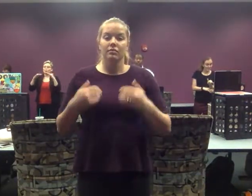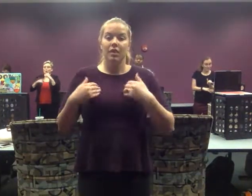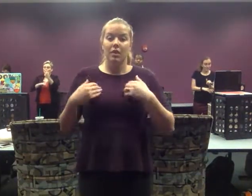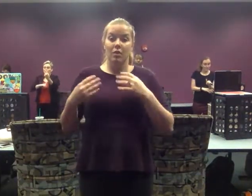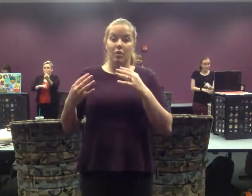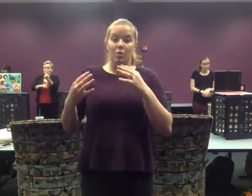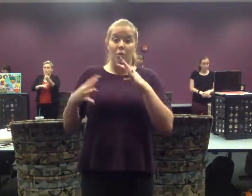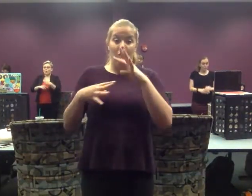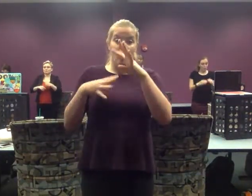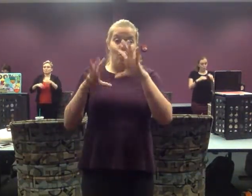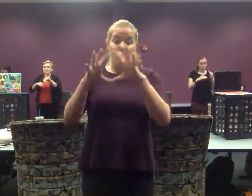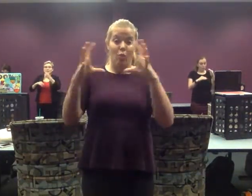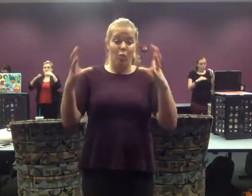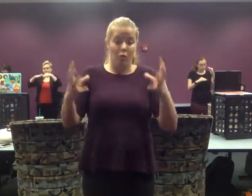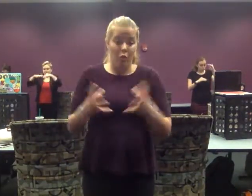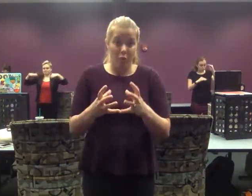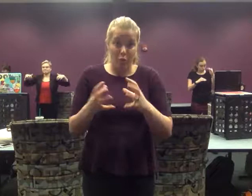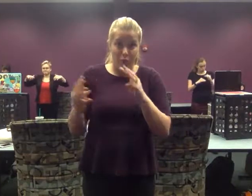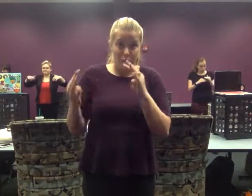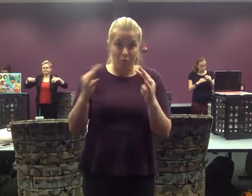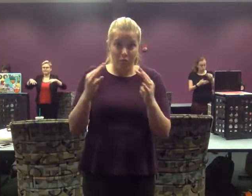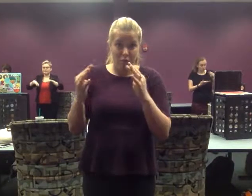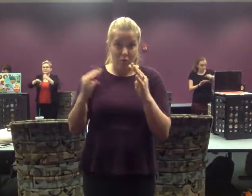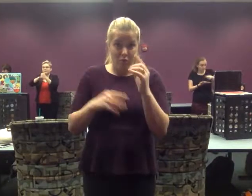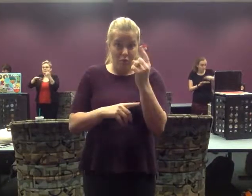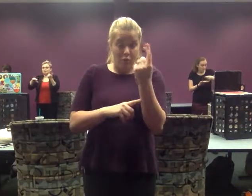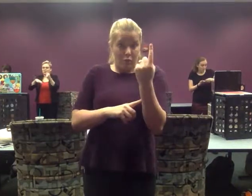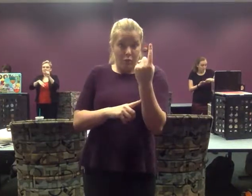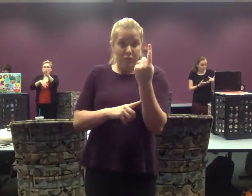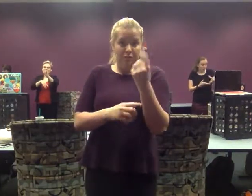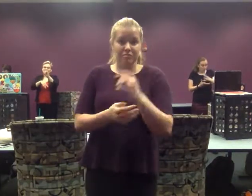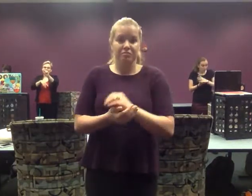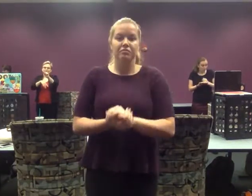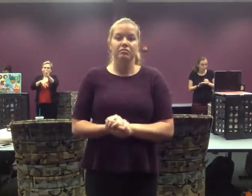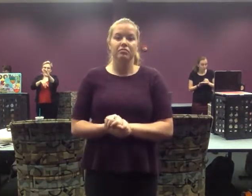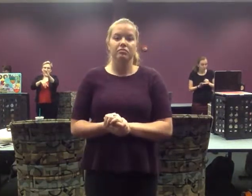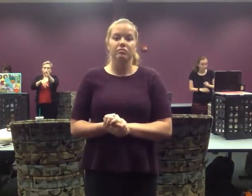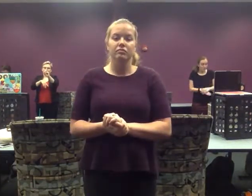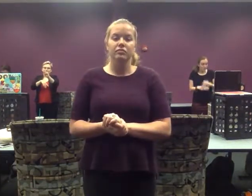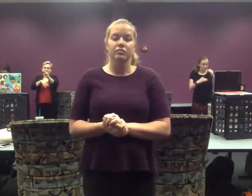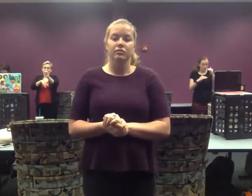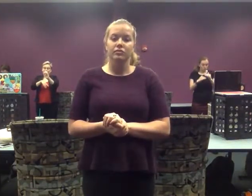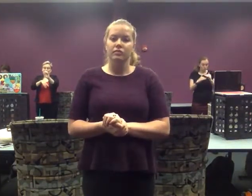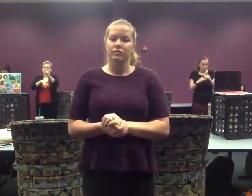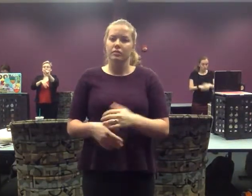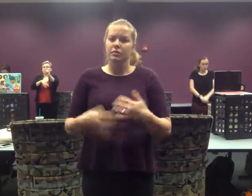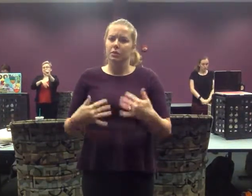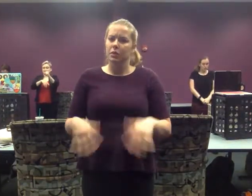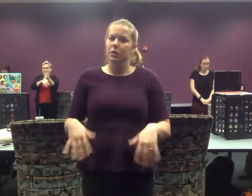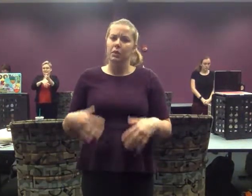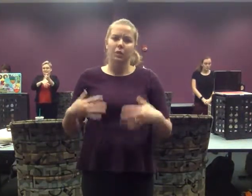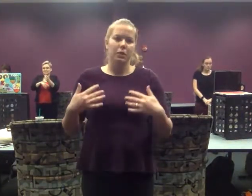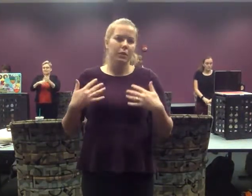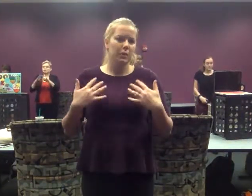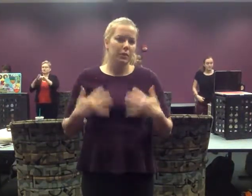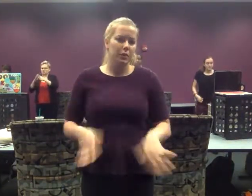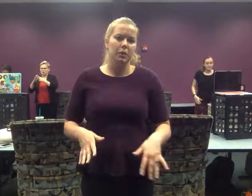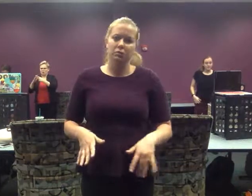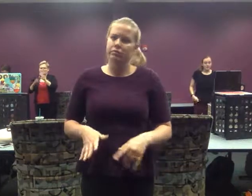tax. We tried a little bit of it at the Civil War, but now it became a permanent fixture. There are two types of